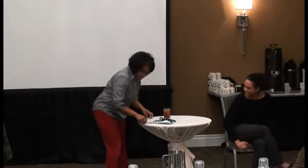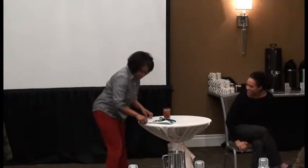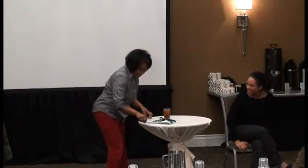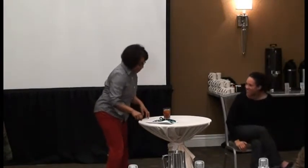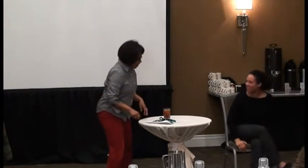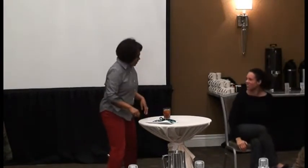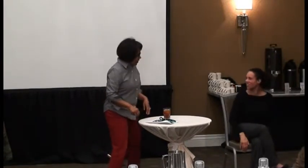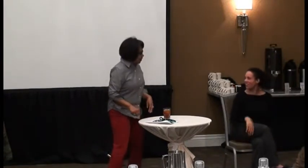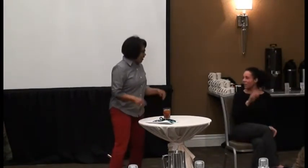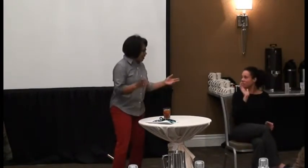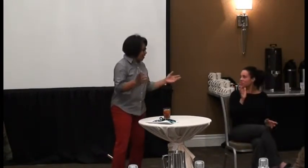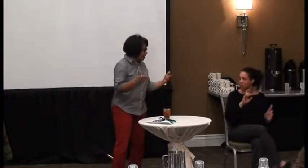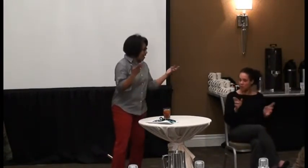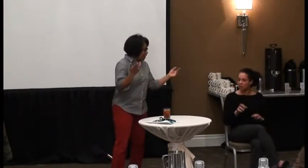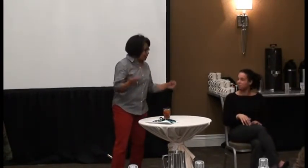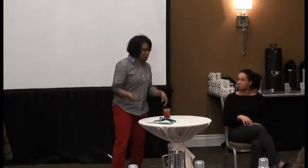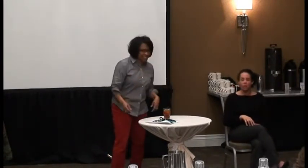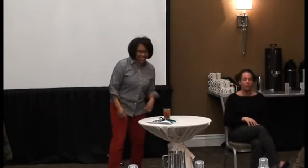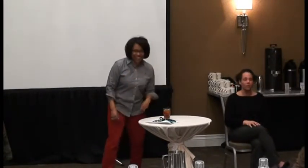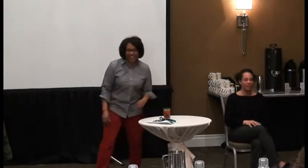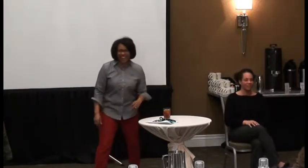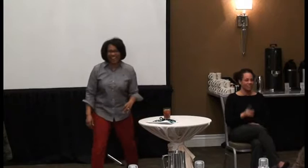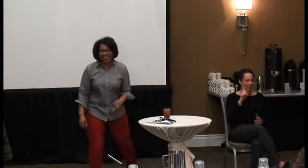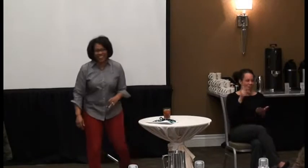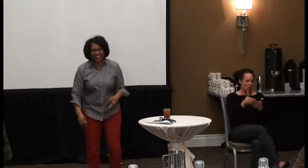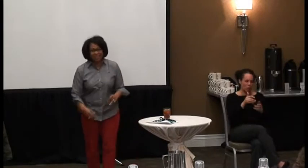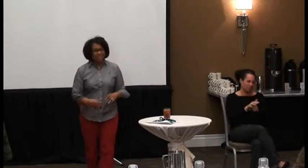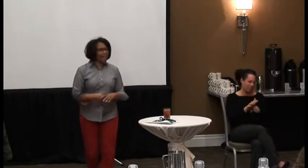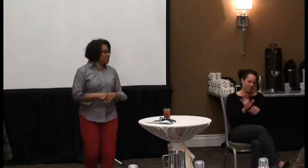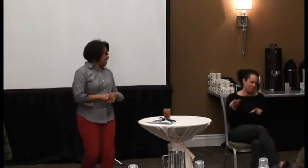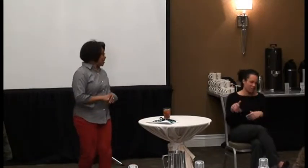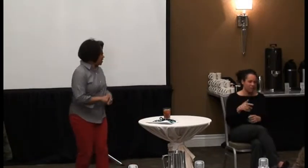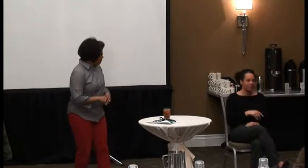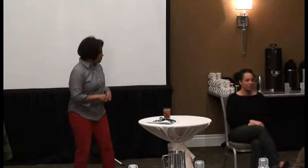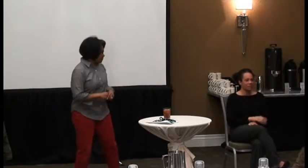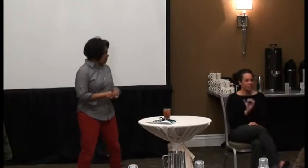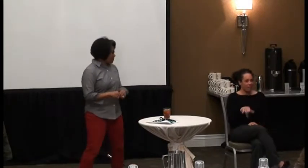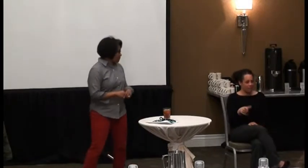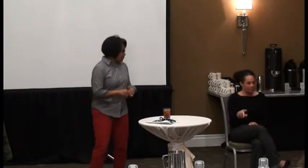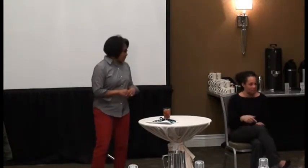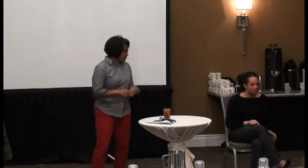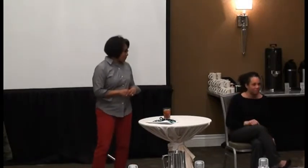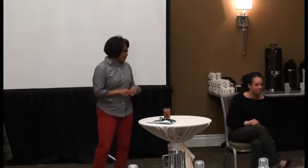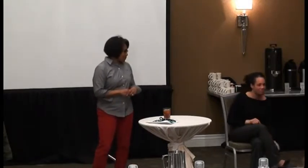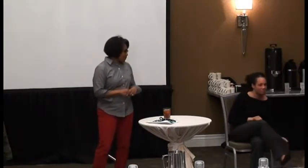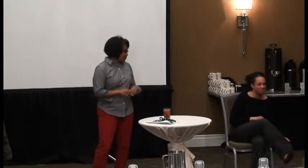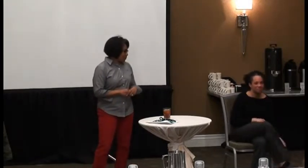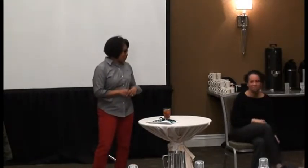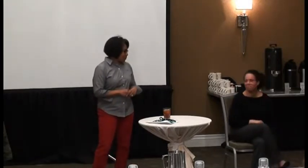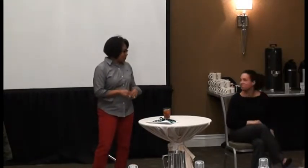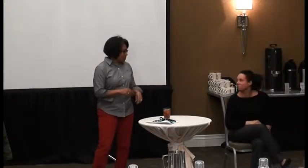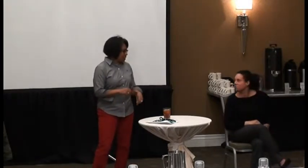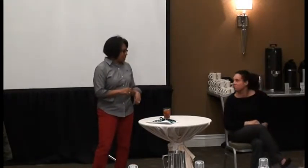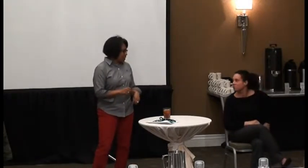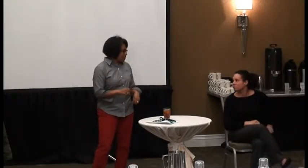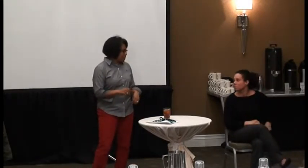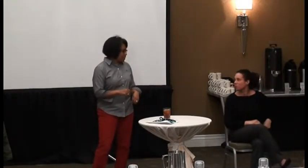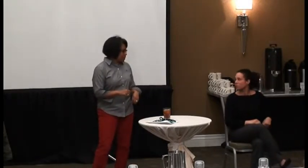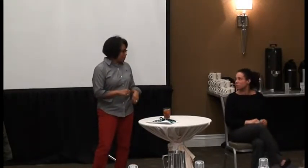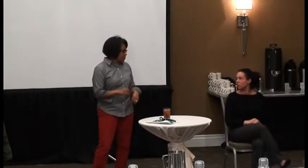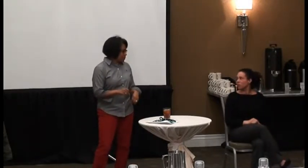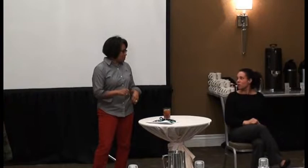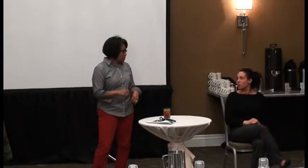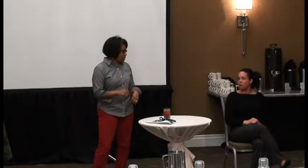Easy, okay, I think I got it close. Yeah. Anesthesia. Mm-hmm. You want me to spell it out?